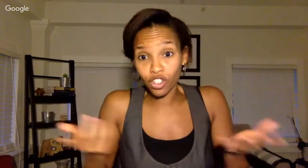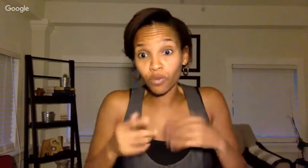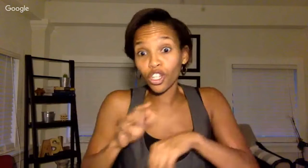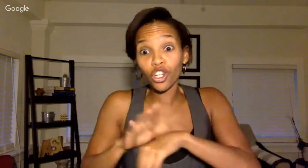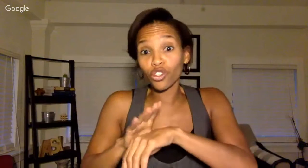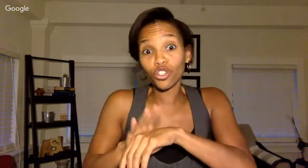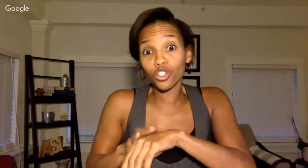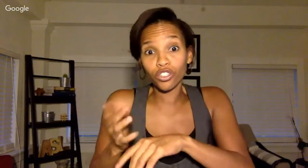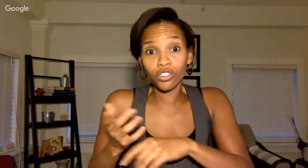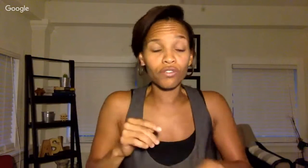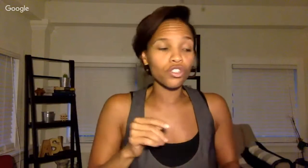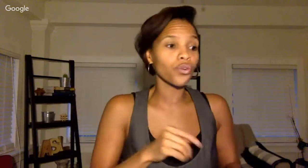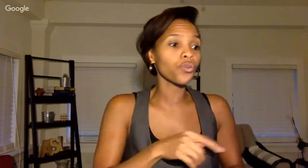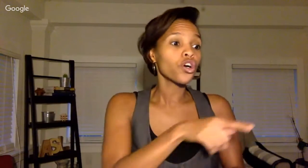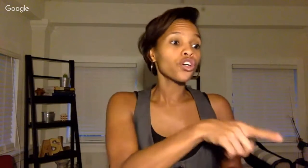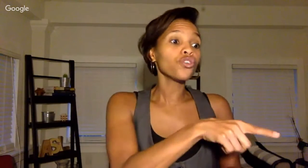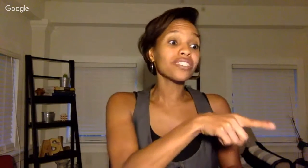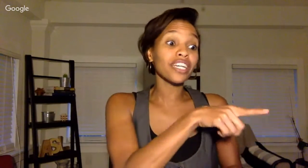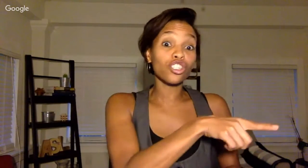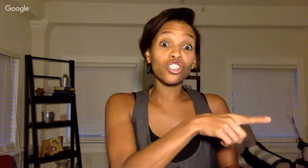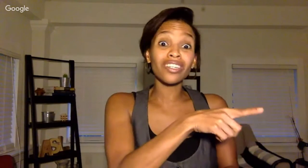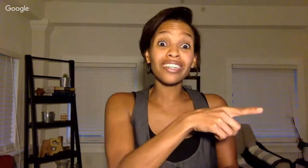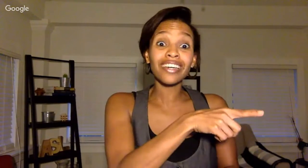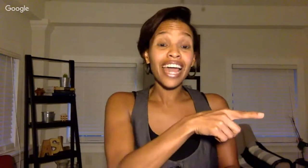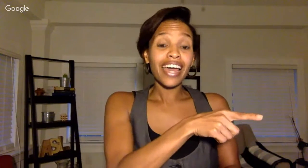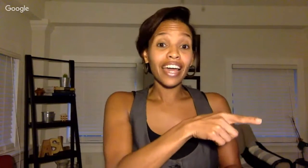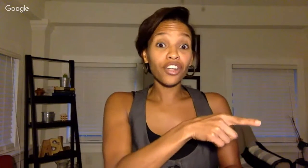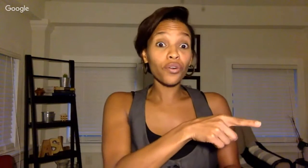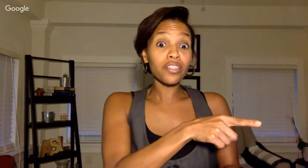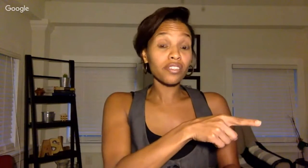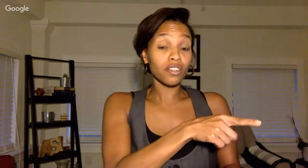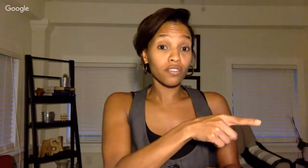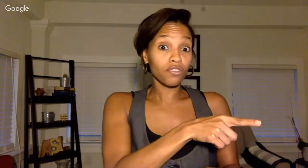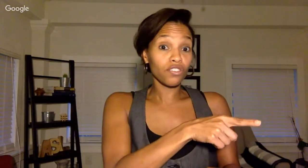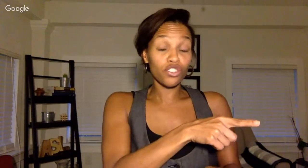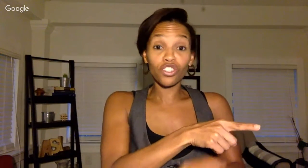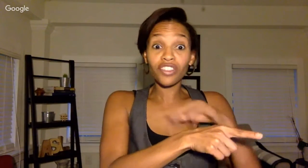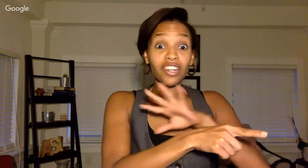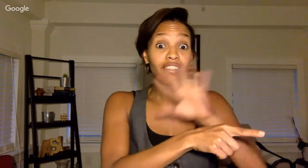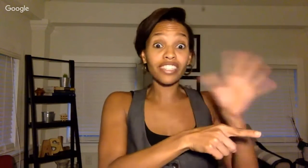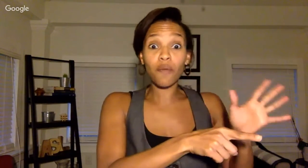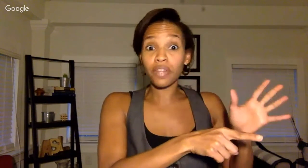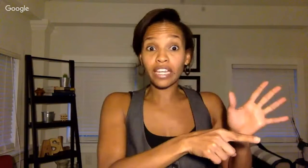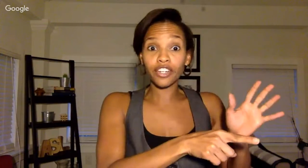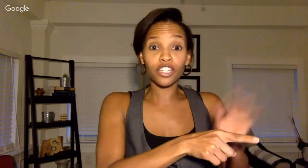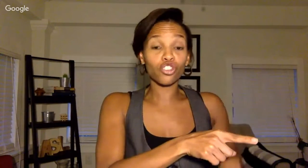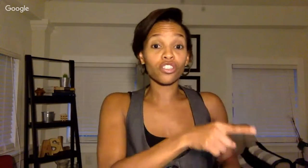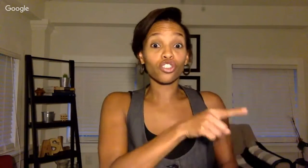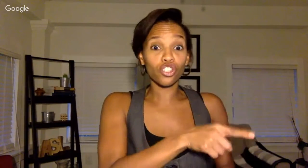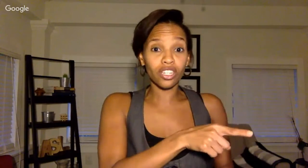but you could. So you could say she, and notice that nothing else is happening here. It's just